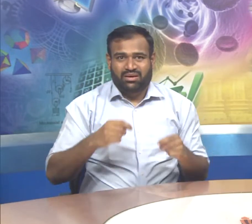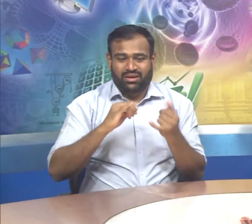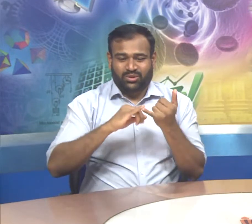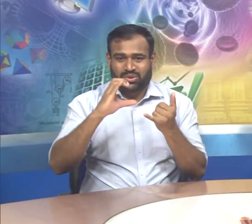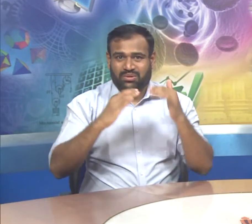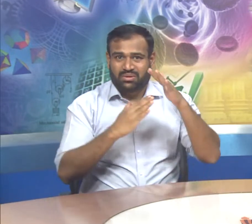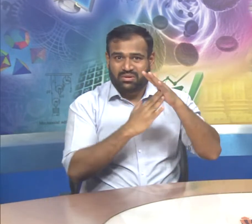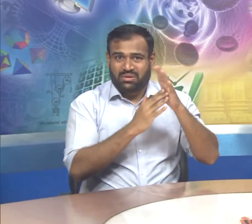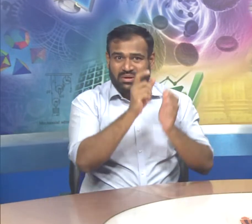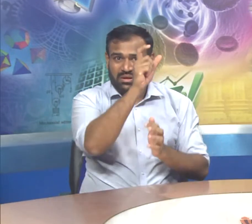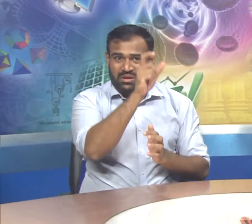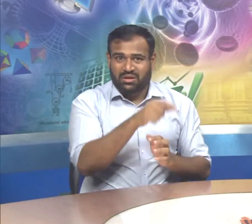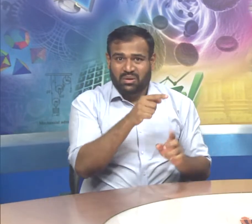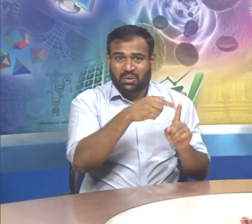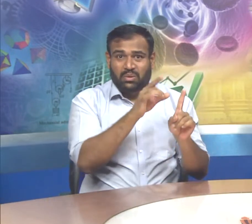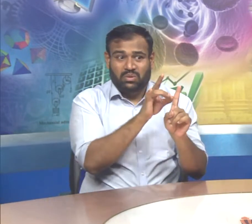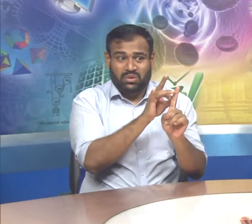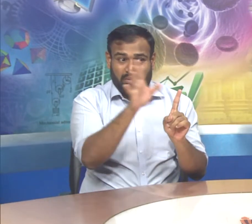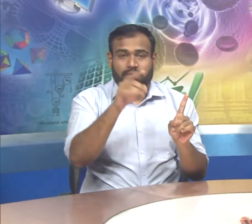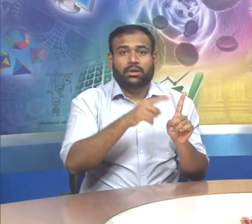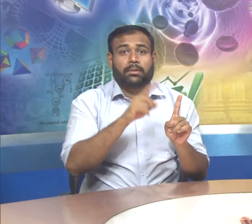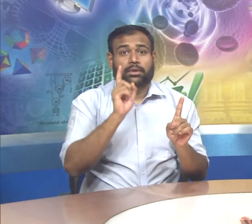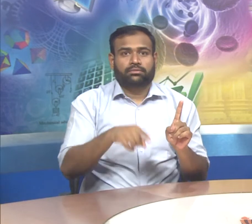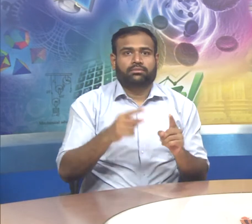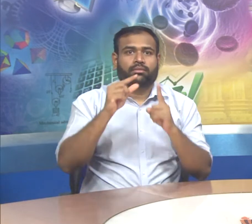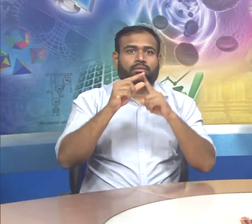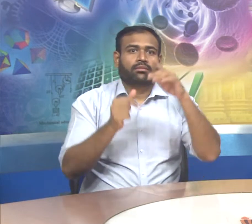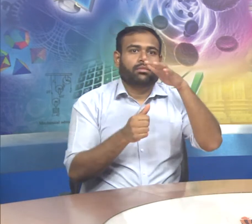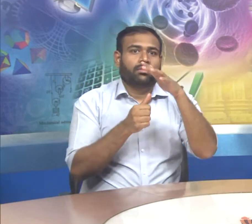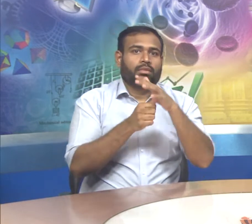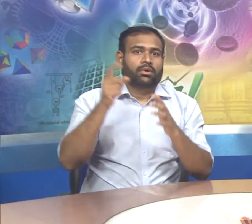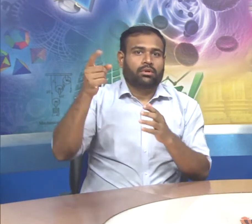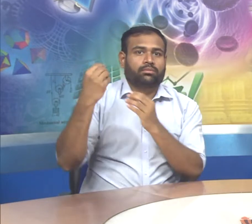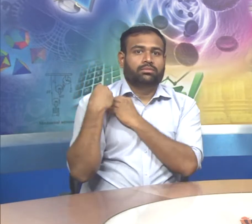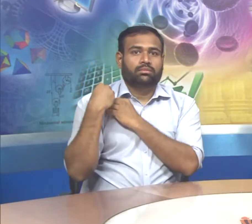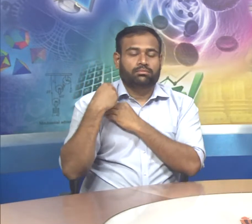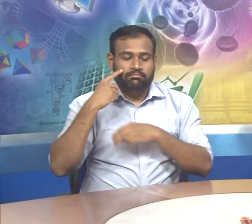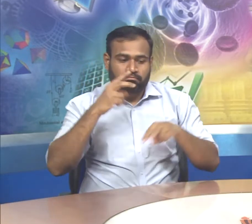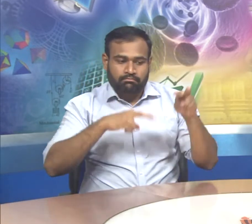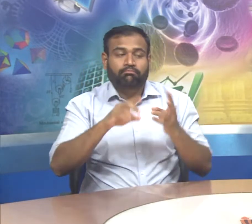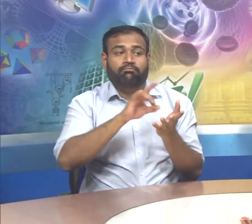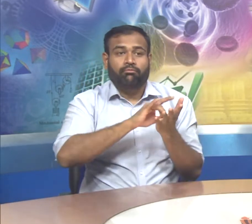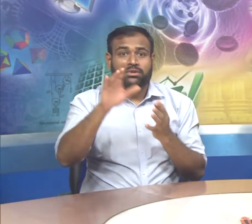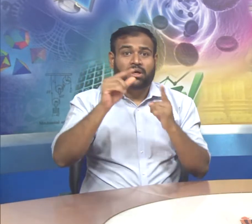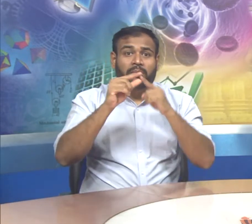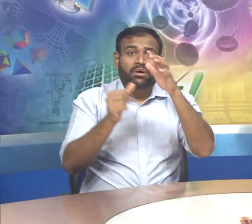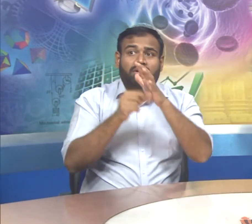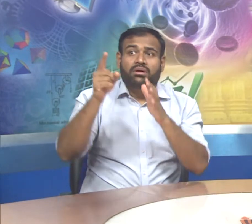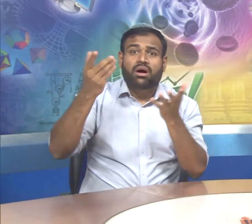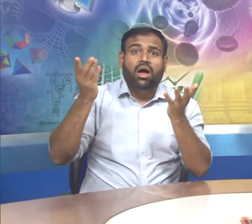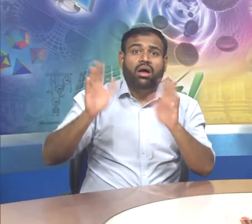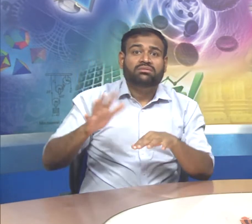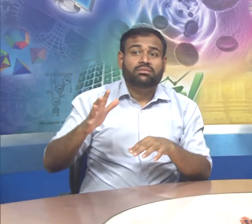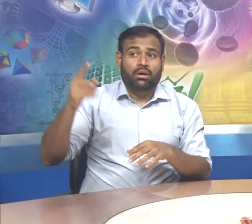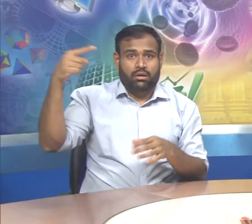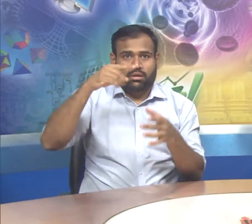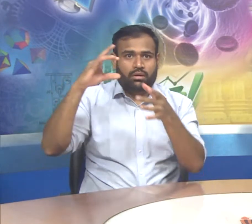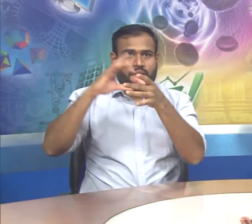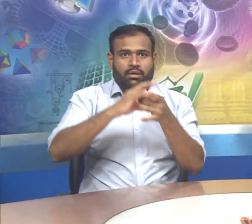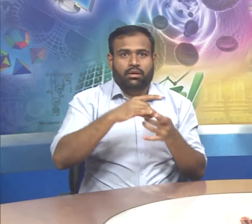A judge of the Supreme Court can be removed from office by an order of the